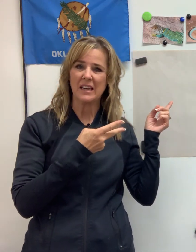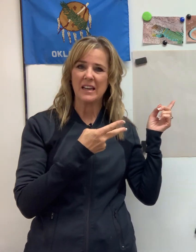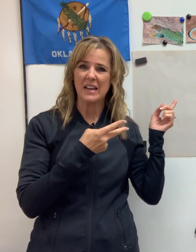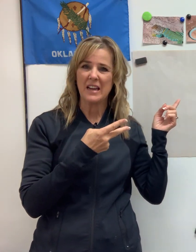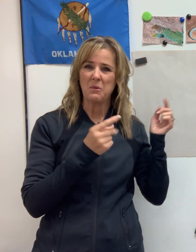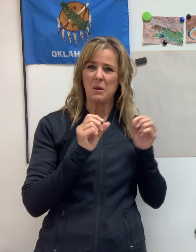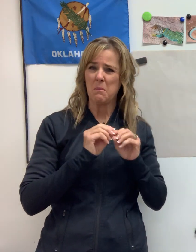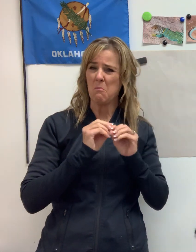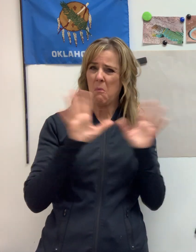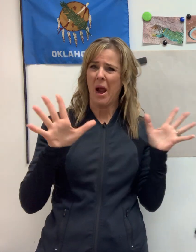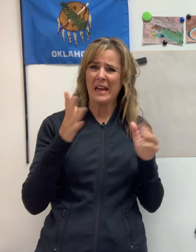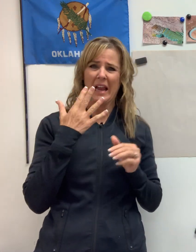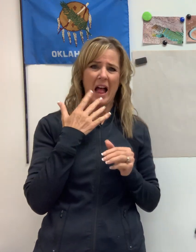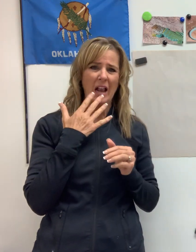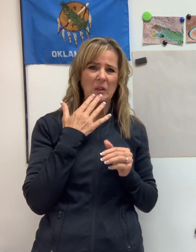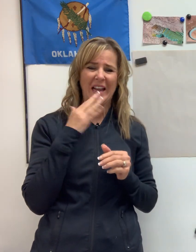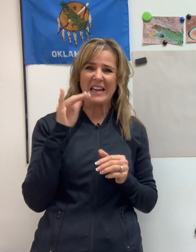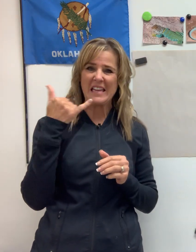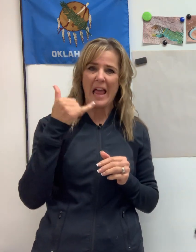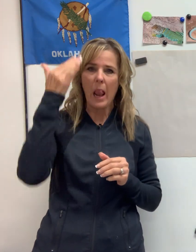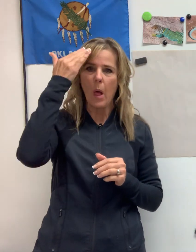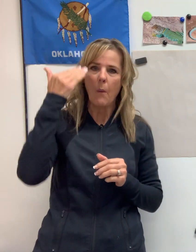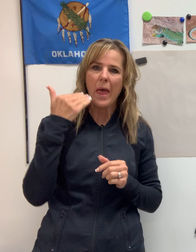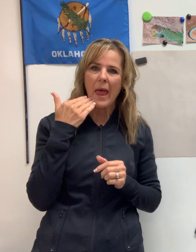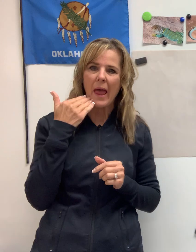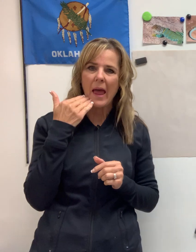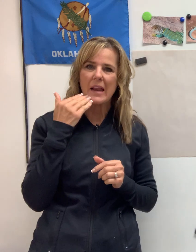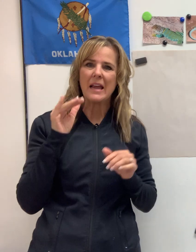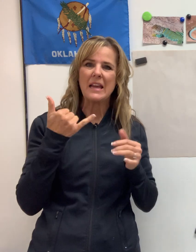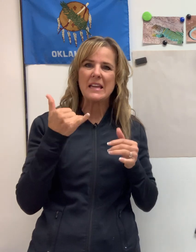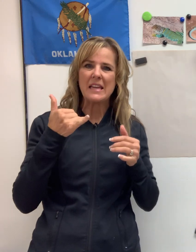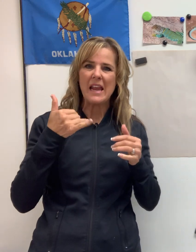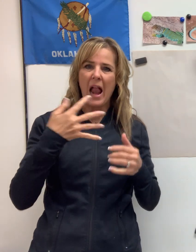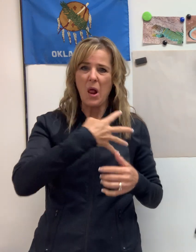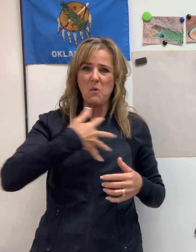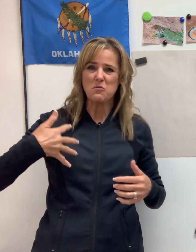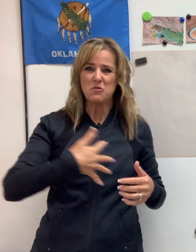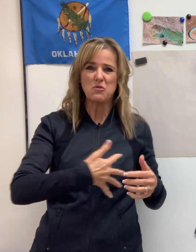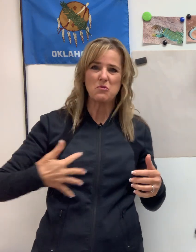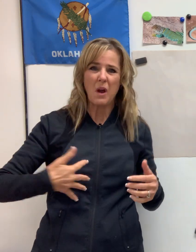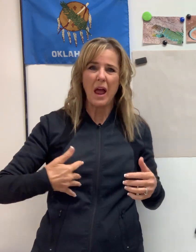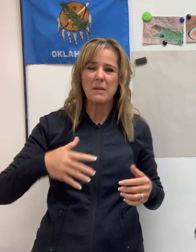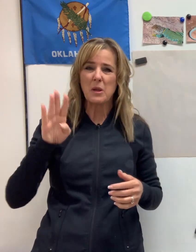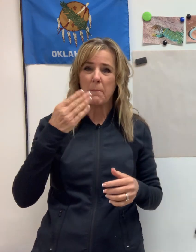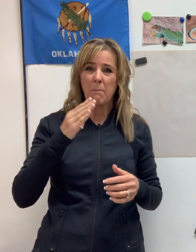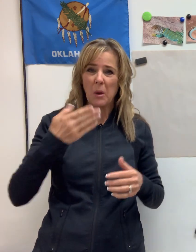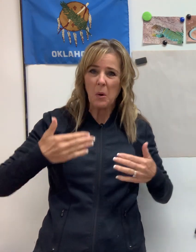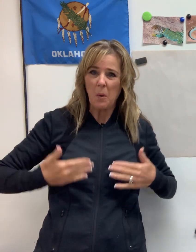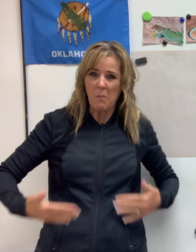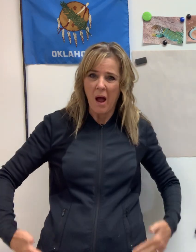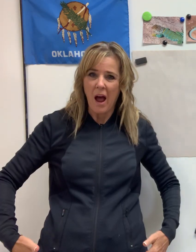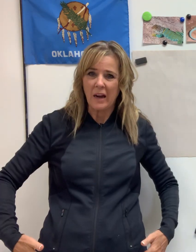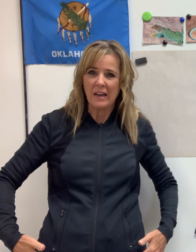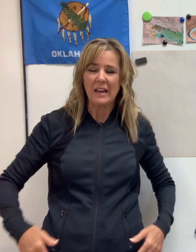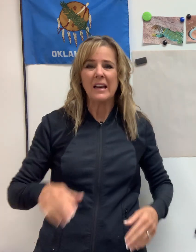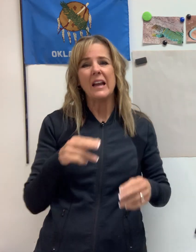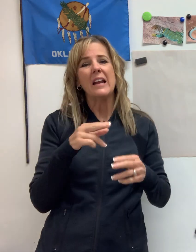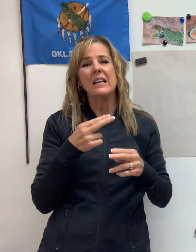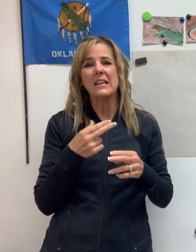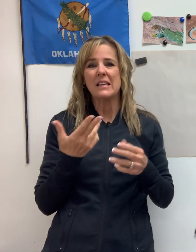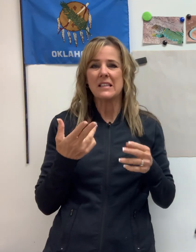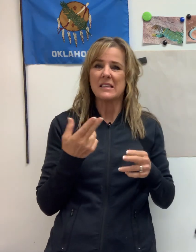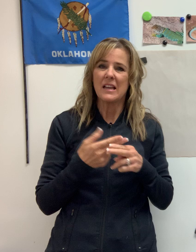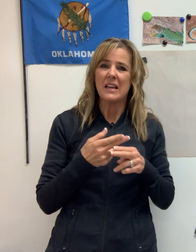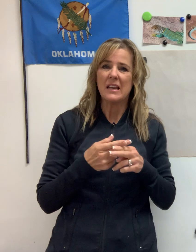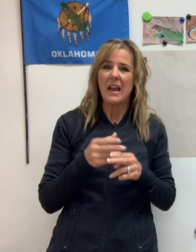got really bright colors like a yellow head, yellow stripes, bright blue body. And of course, he's called a collared lizard